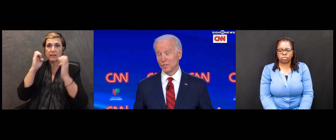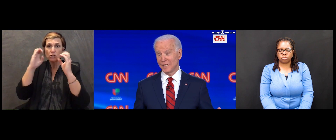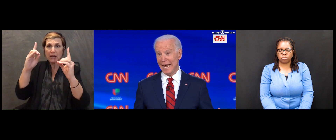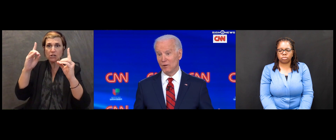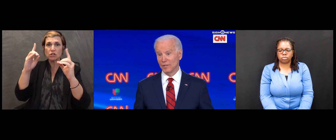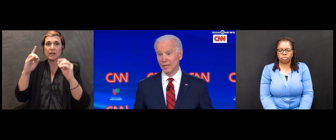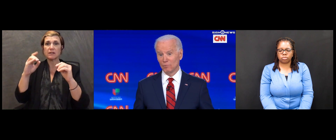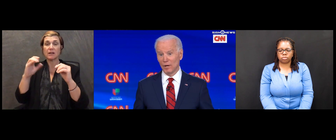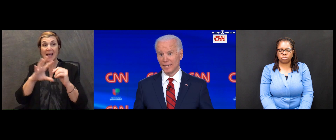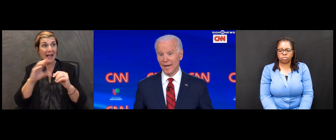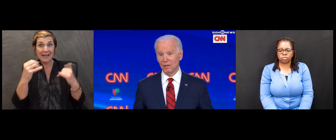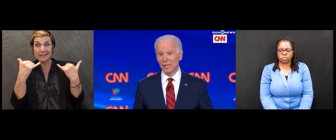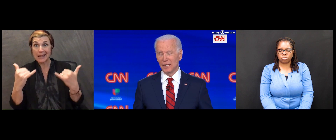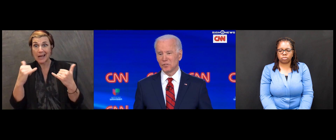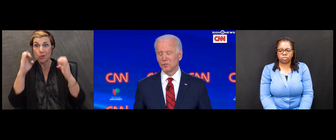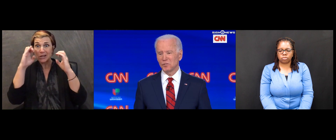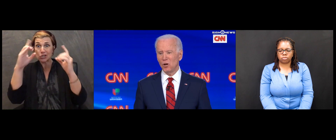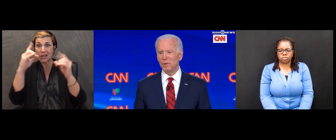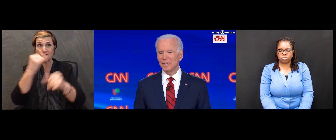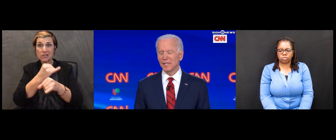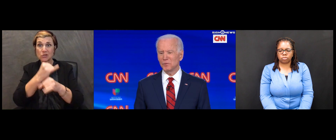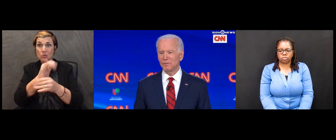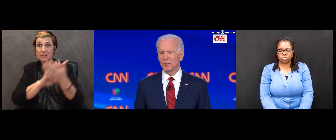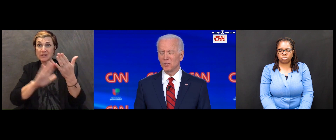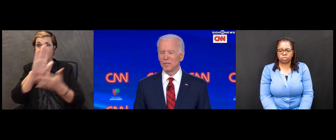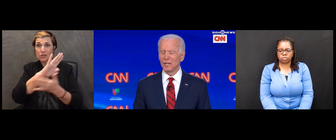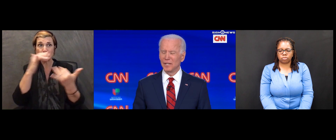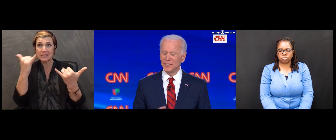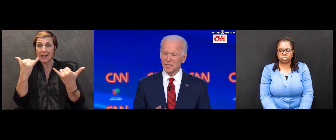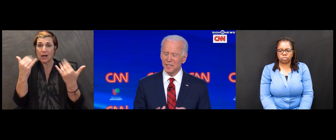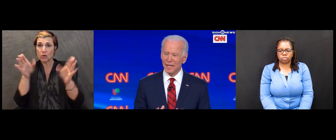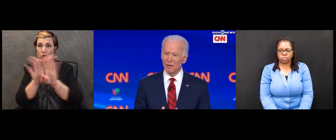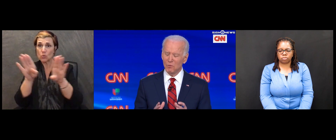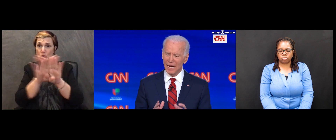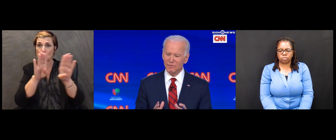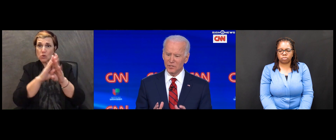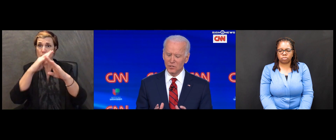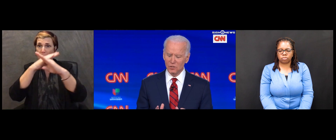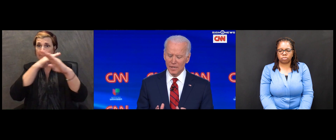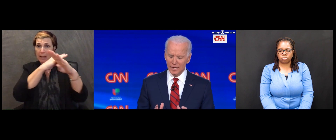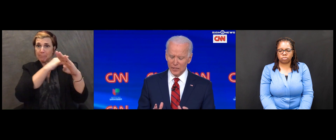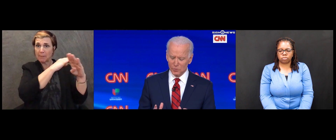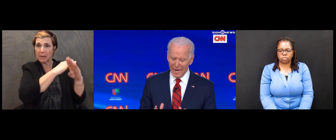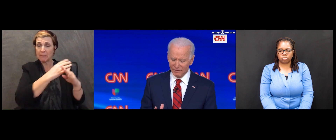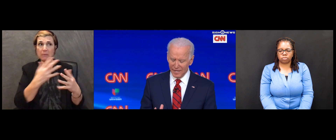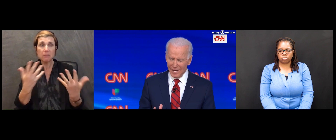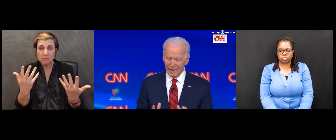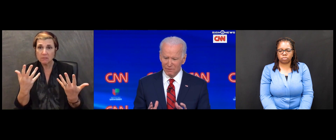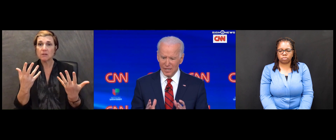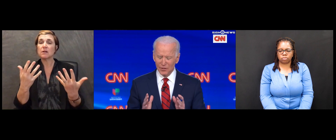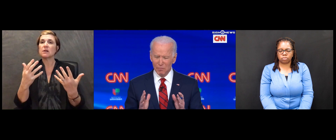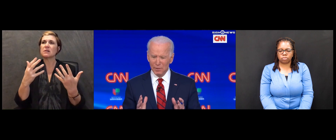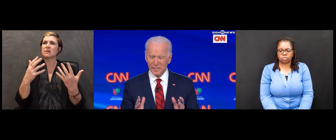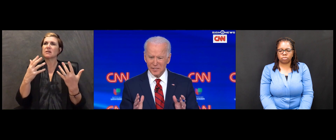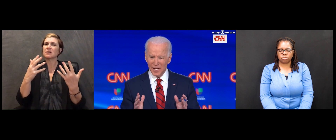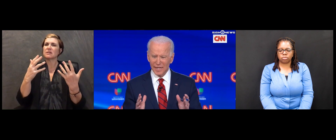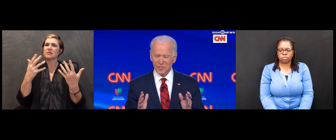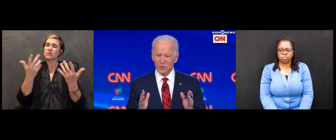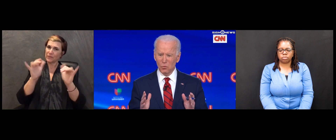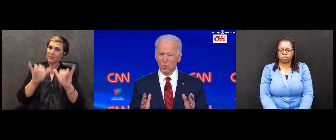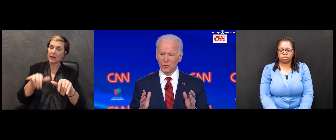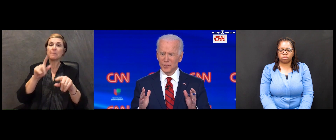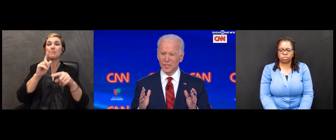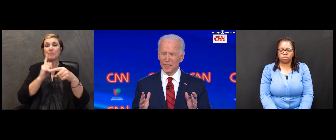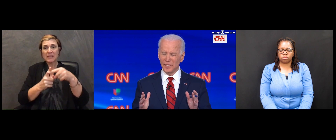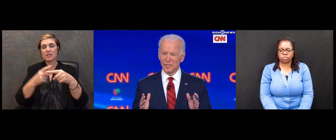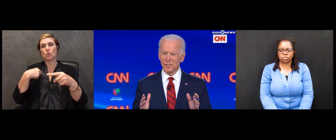are closing down right now. And so there's so many things we have to do. In addition to that, what we have to do is we have to have the best science